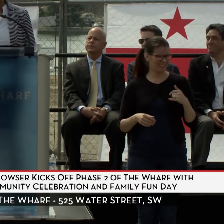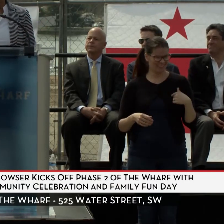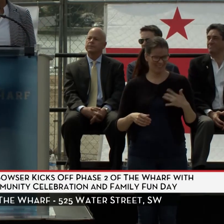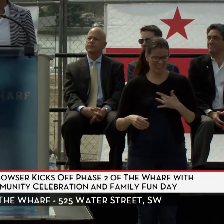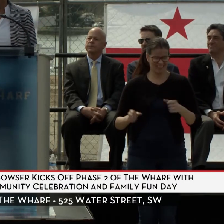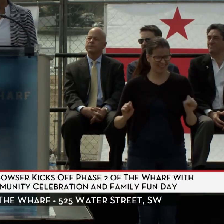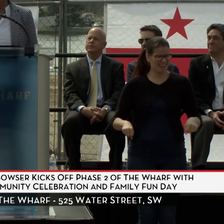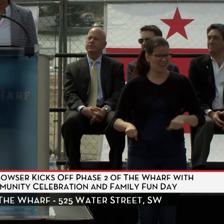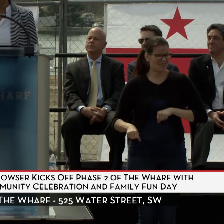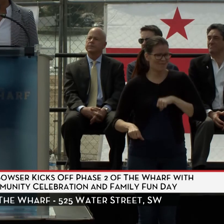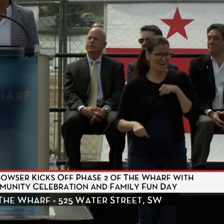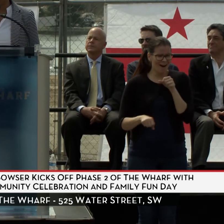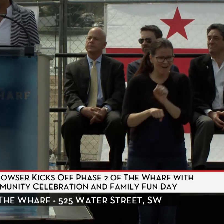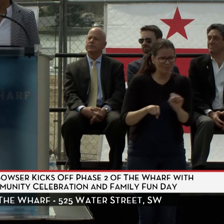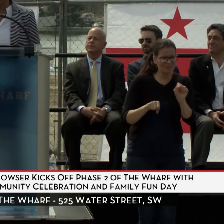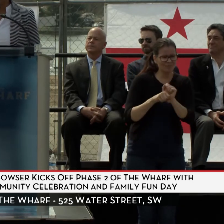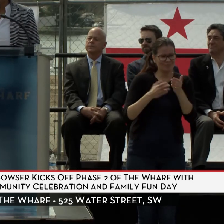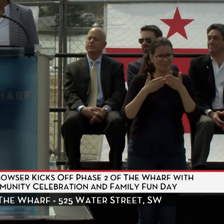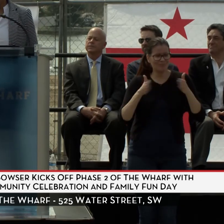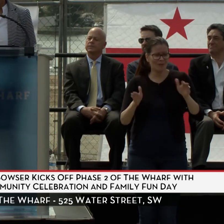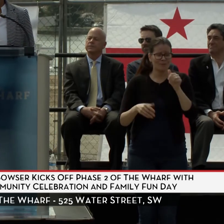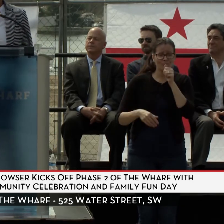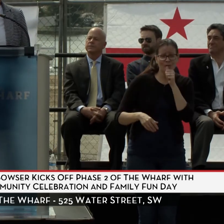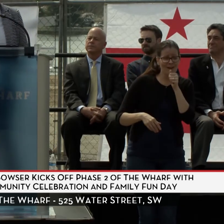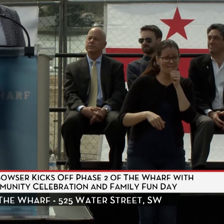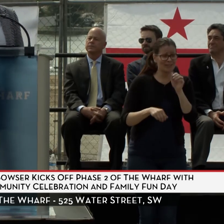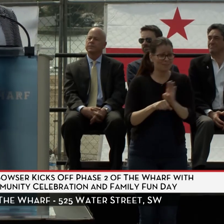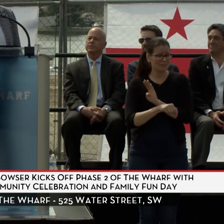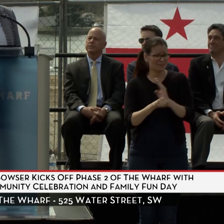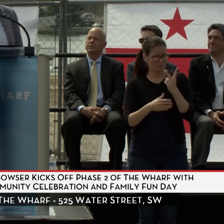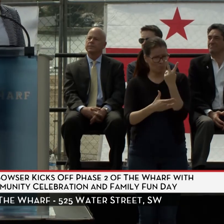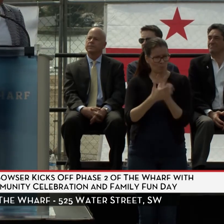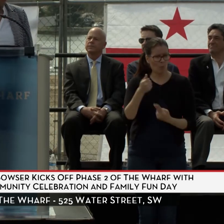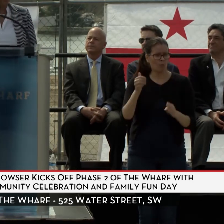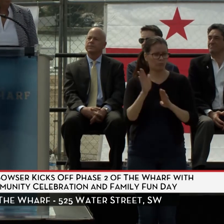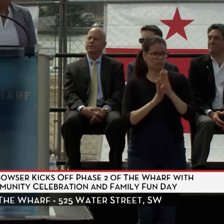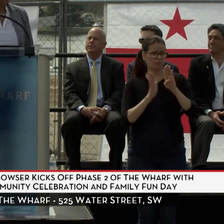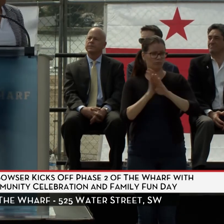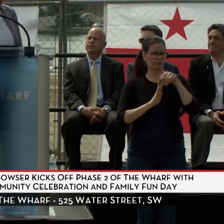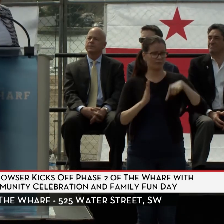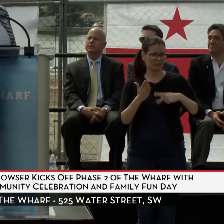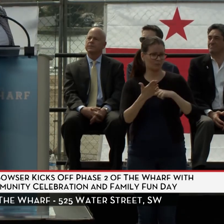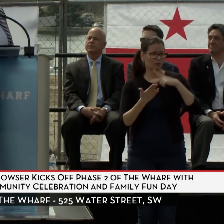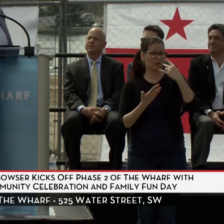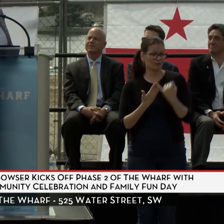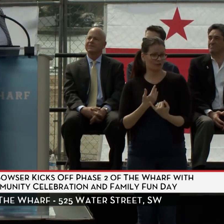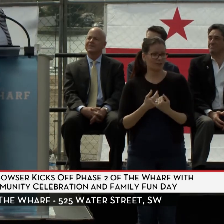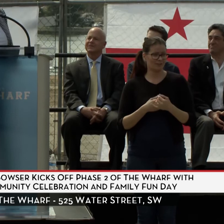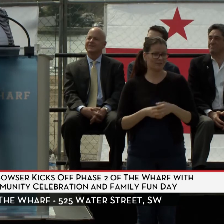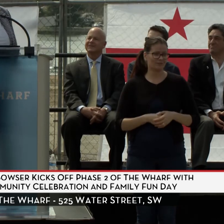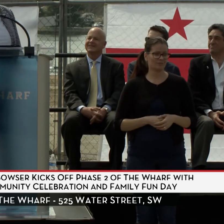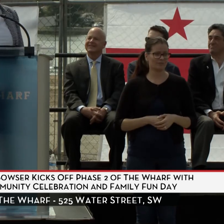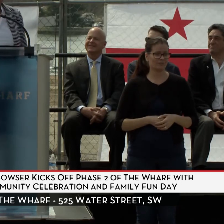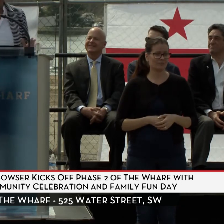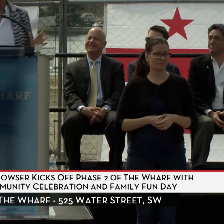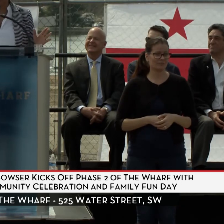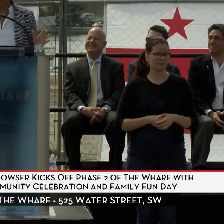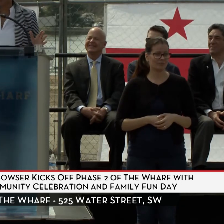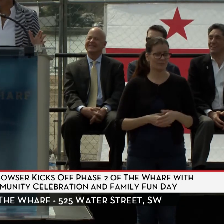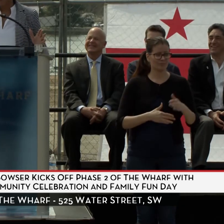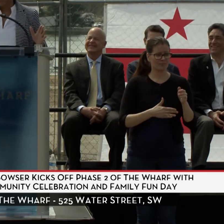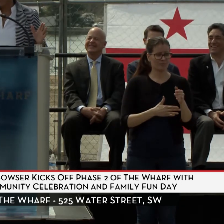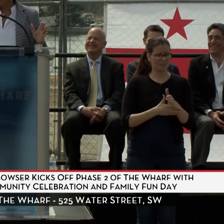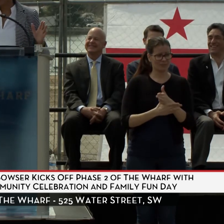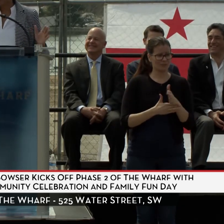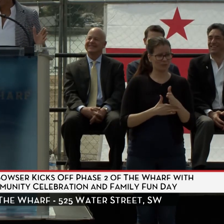to deliver projects like this. So I know that council member, in between the truck touch and the